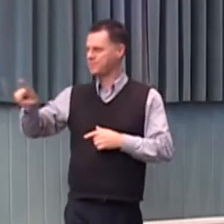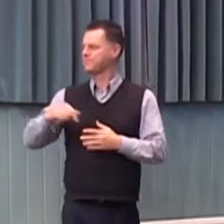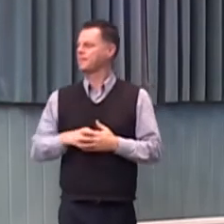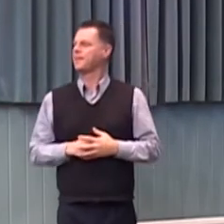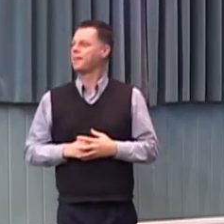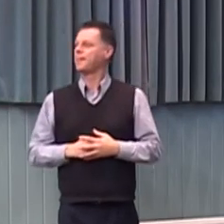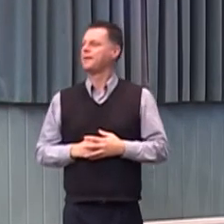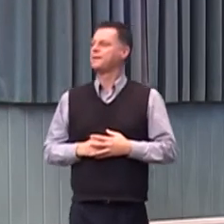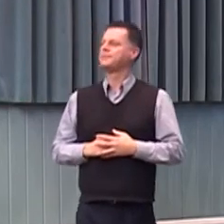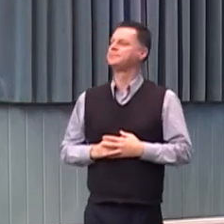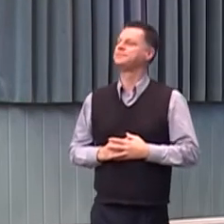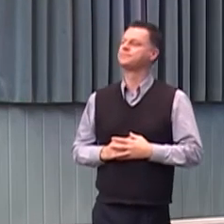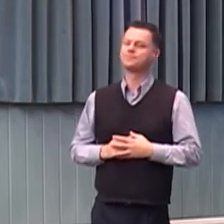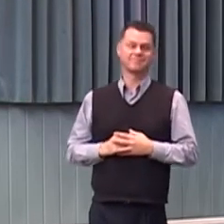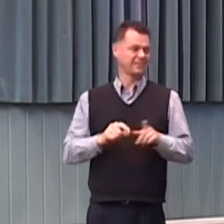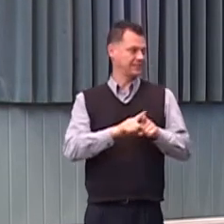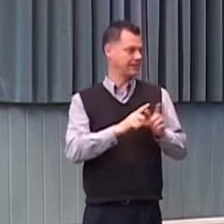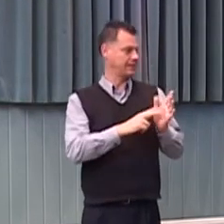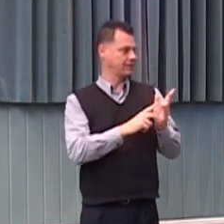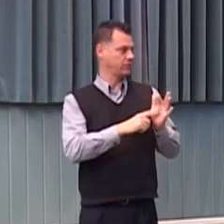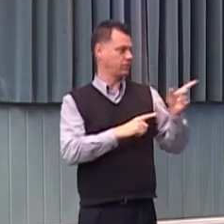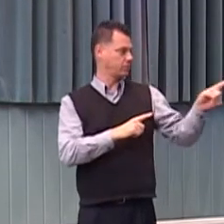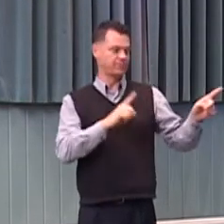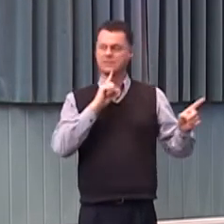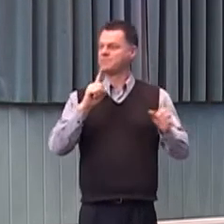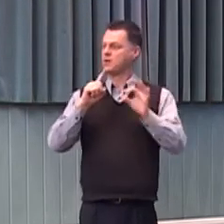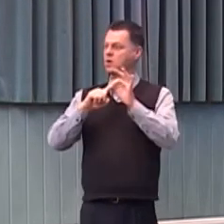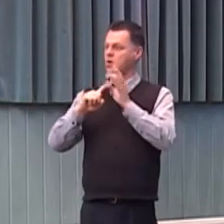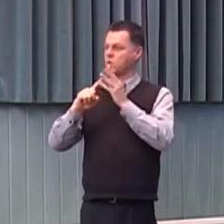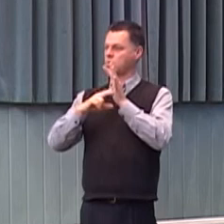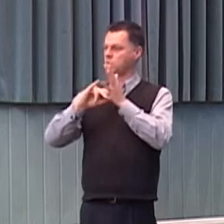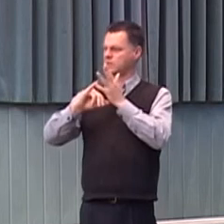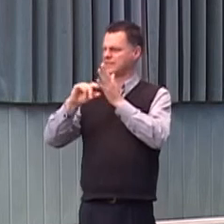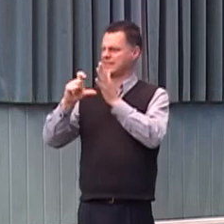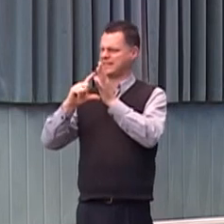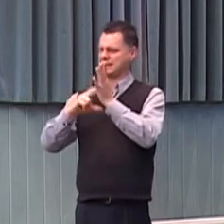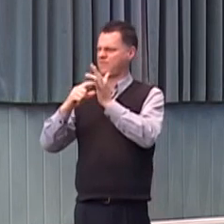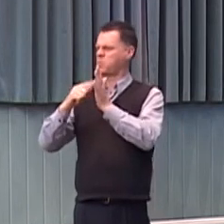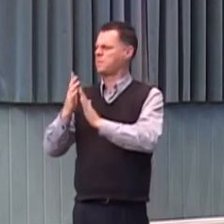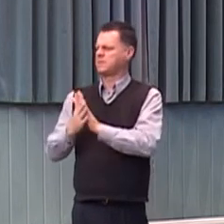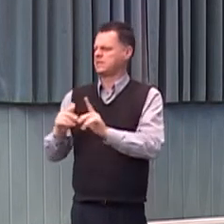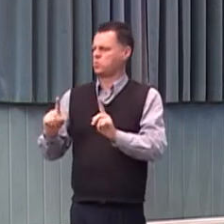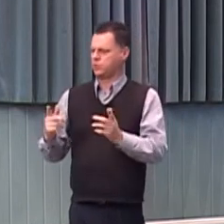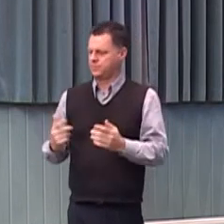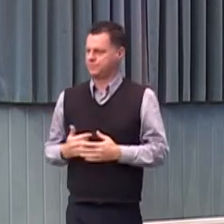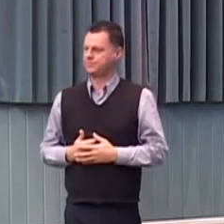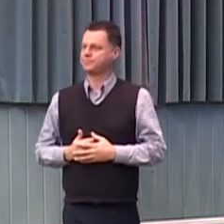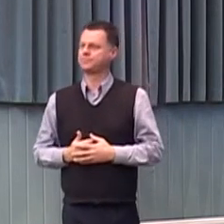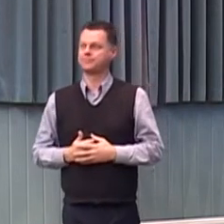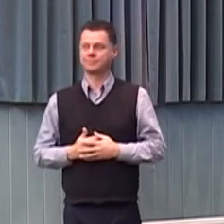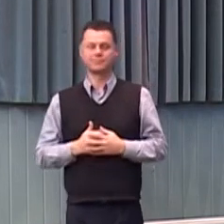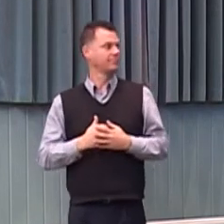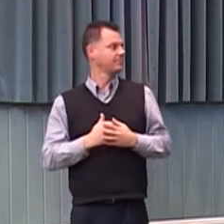So as Noel's just suggested, the Queen's Caveat is essentially something that was applied to Lot